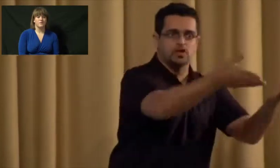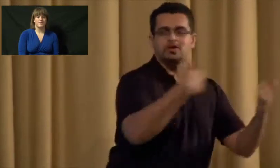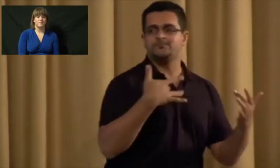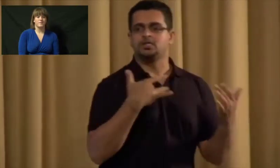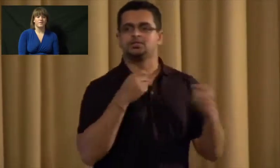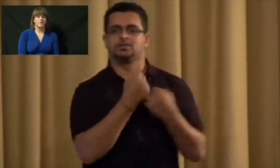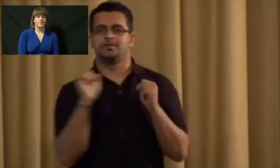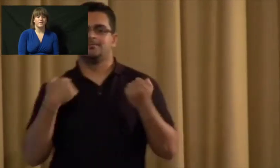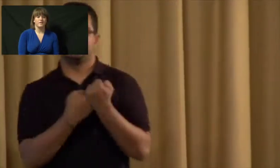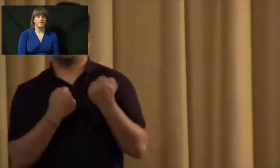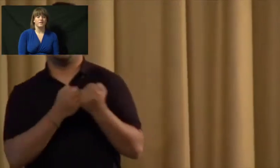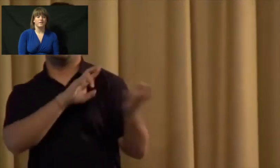program.